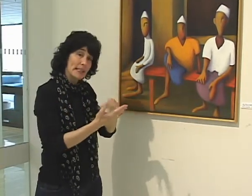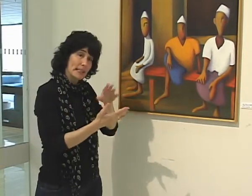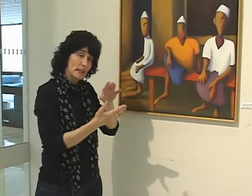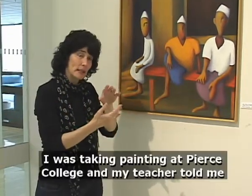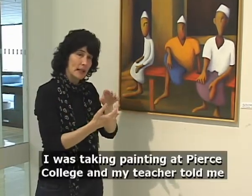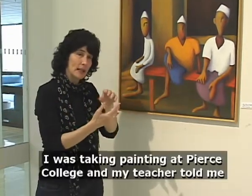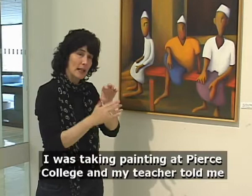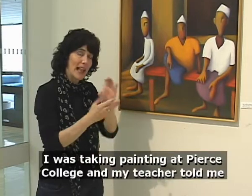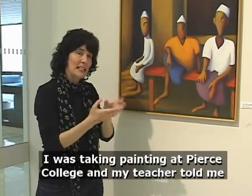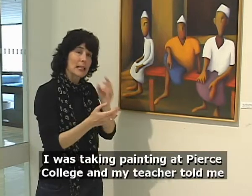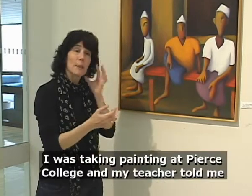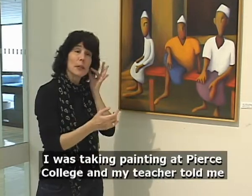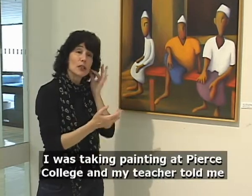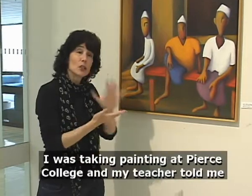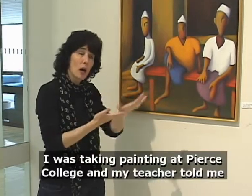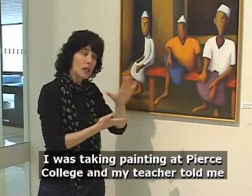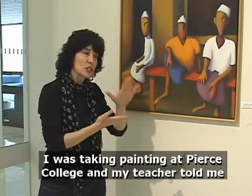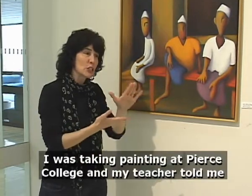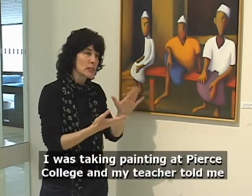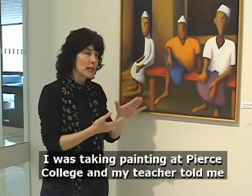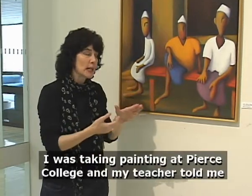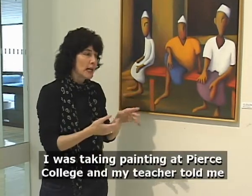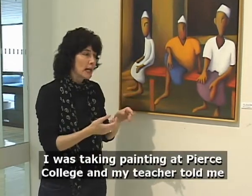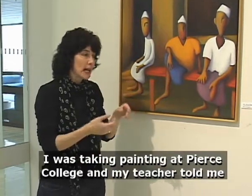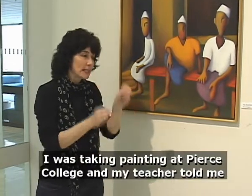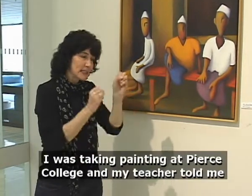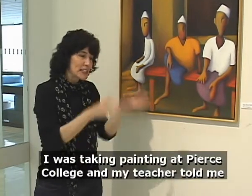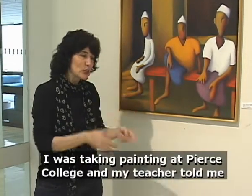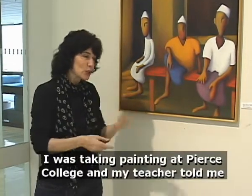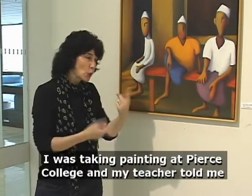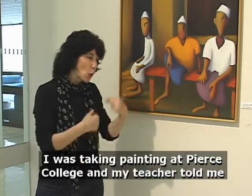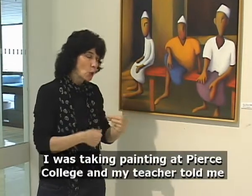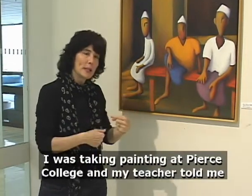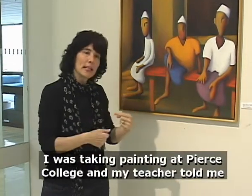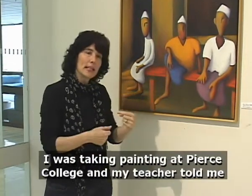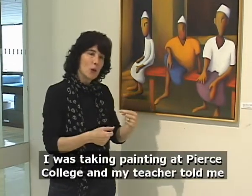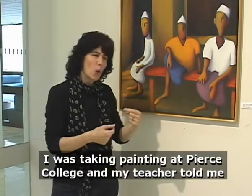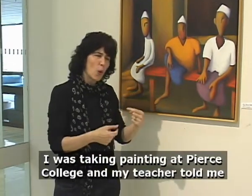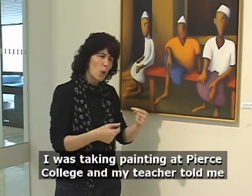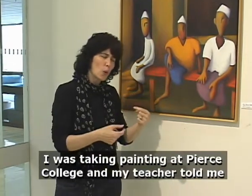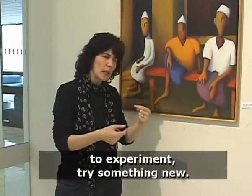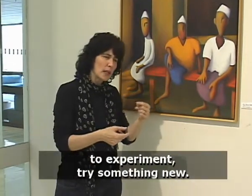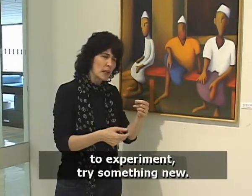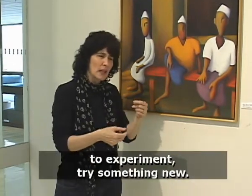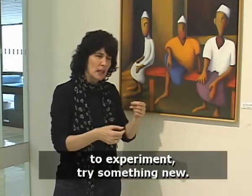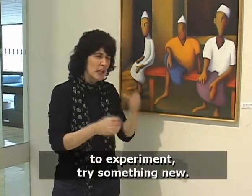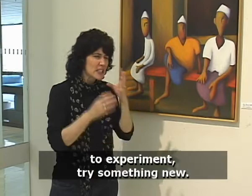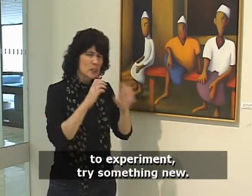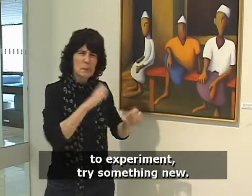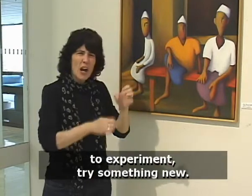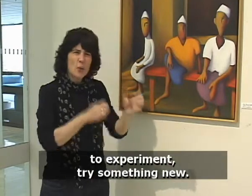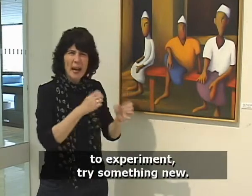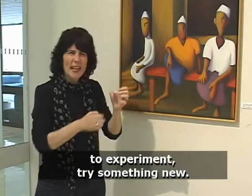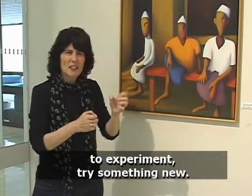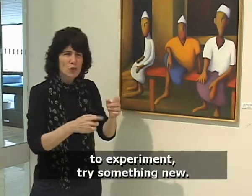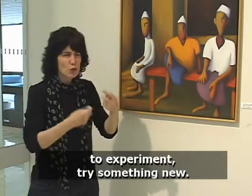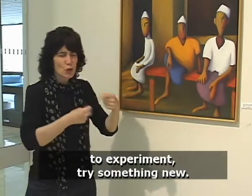I was taking painting at Pierce College, and my teacher told me to experiment.